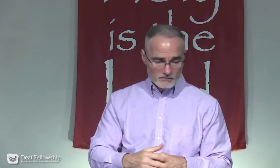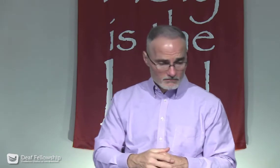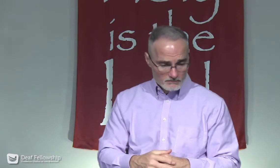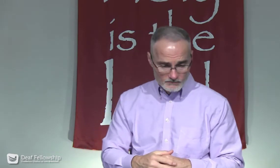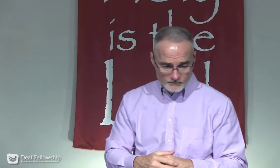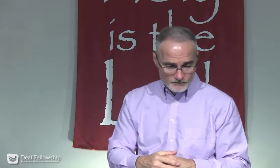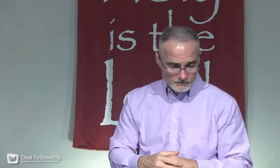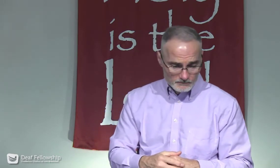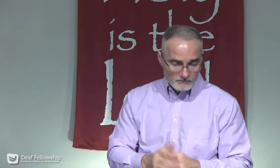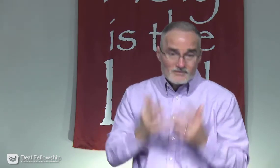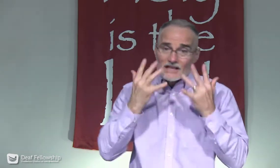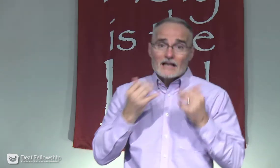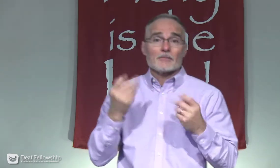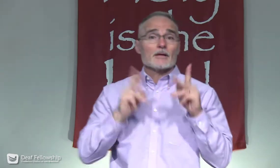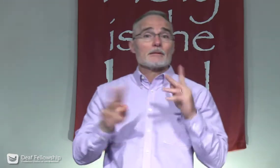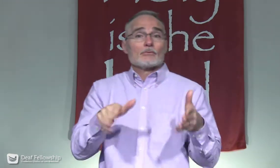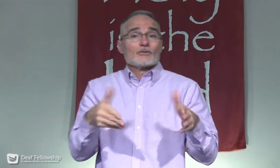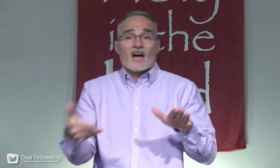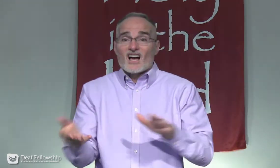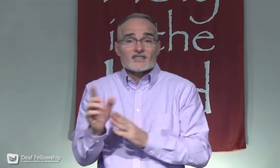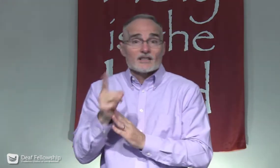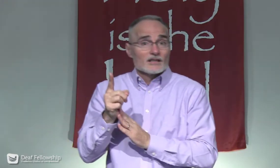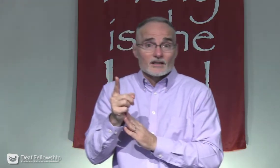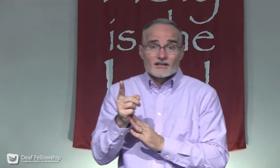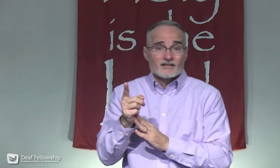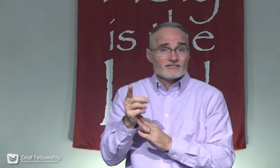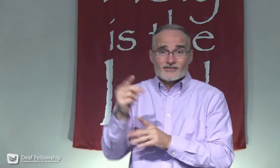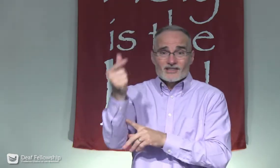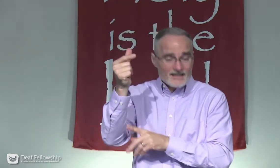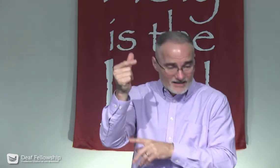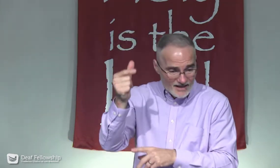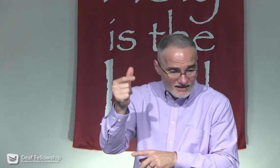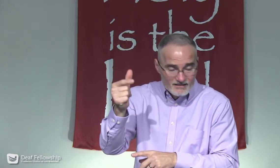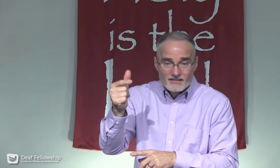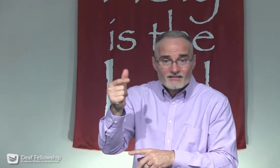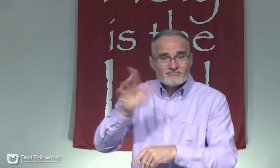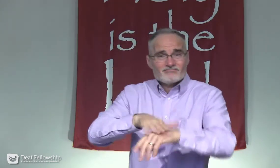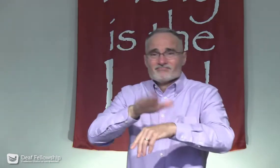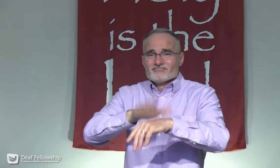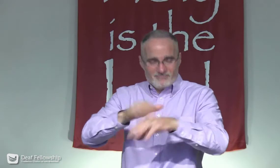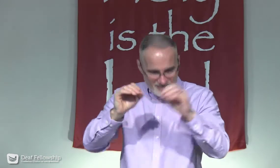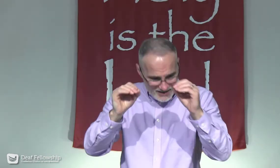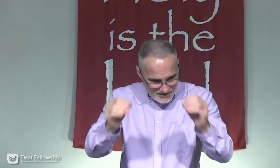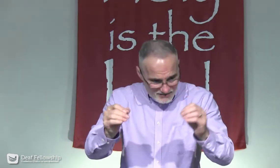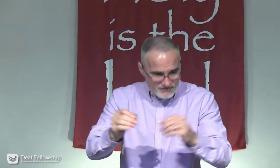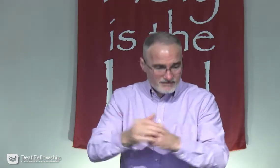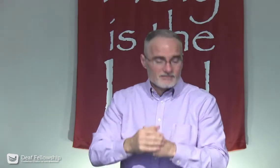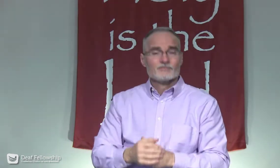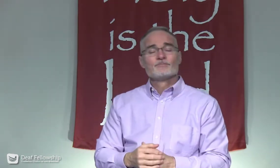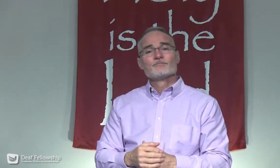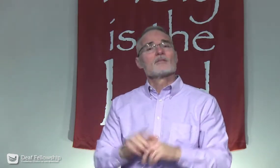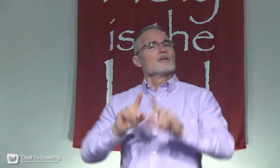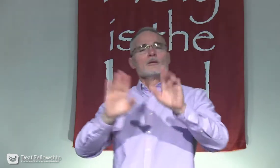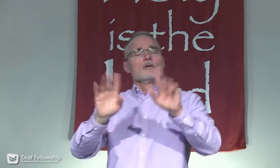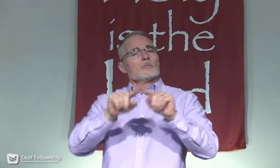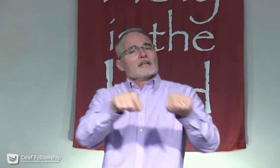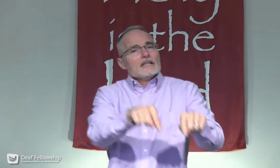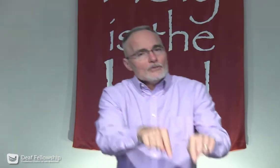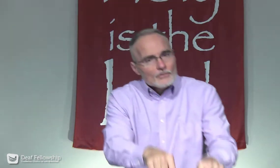And you might think that he does, but he doesn't. Sadly, many people die suddenly with no warning.